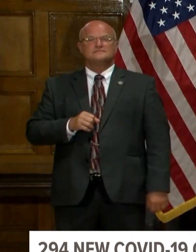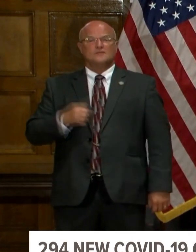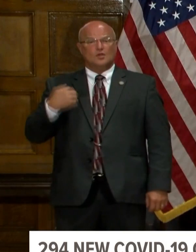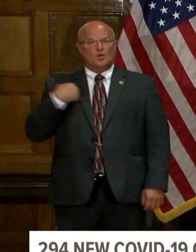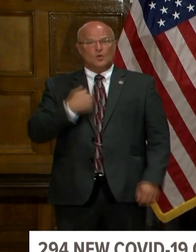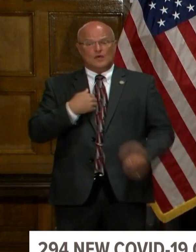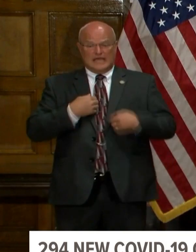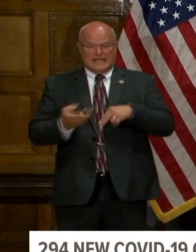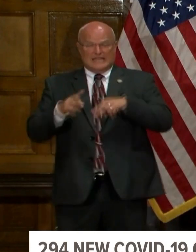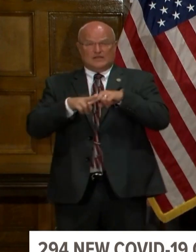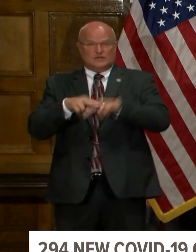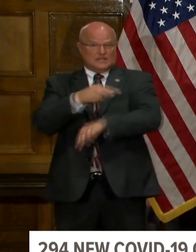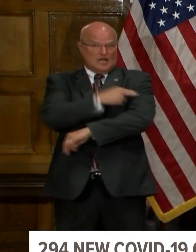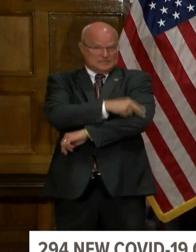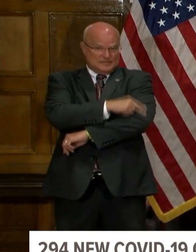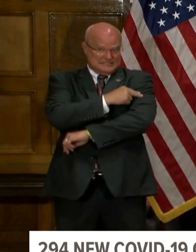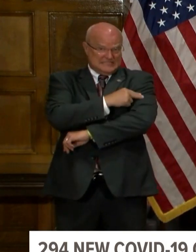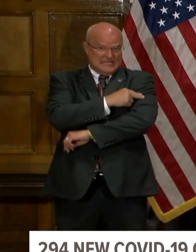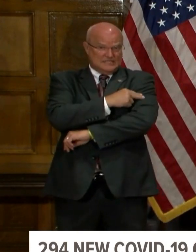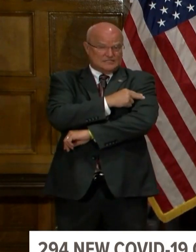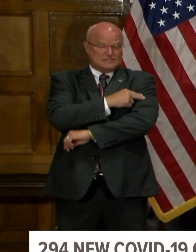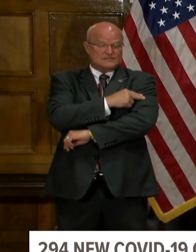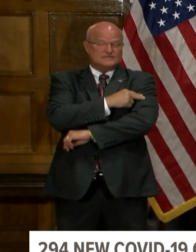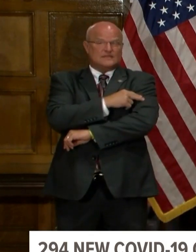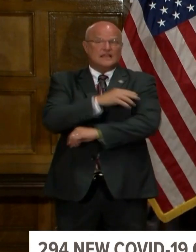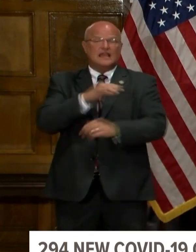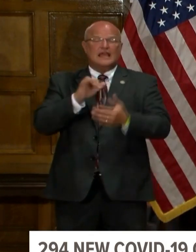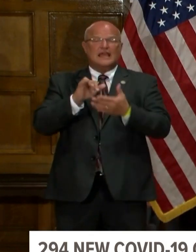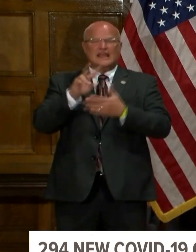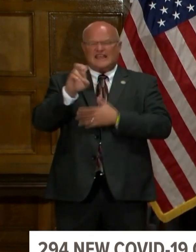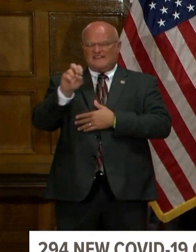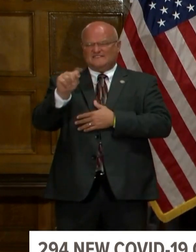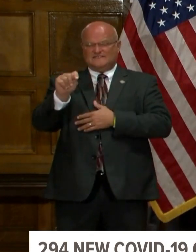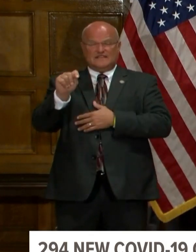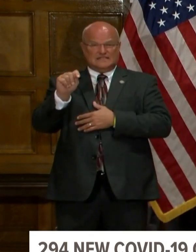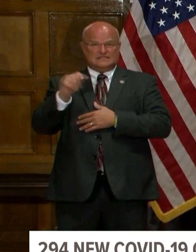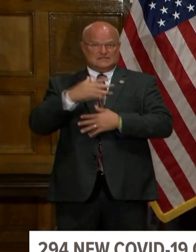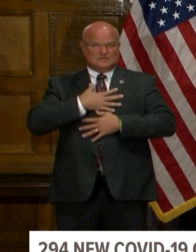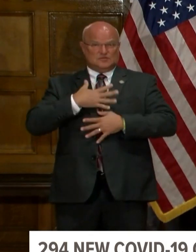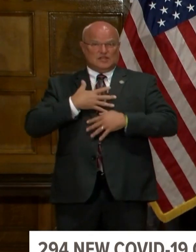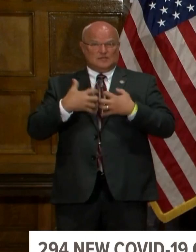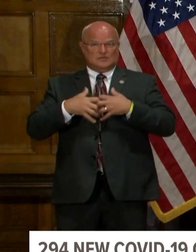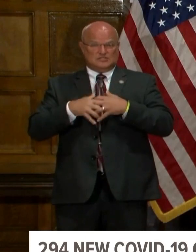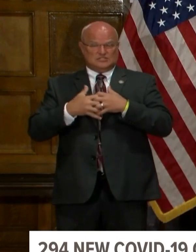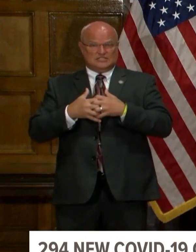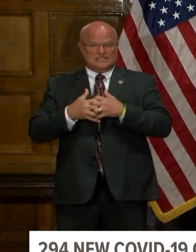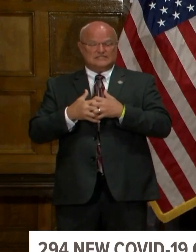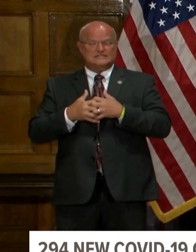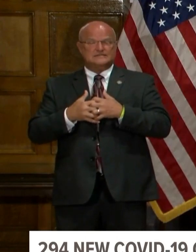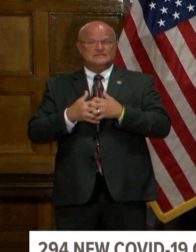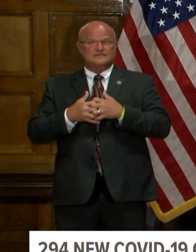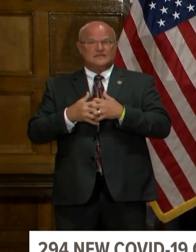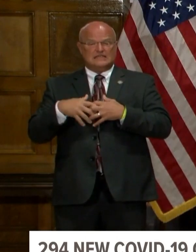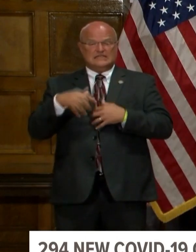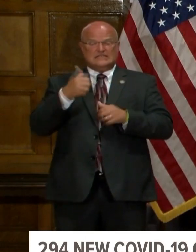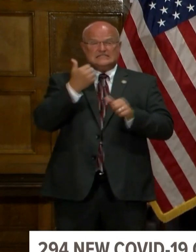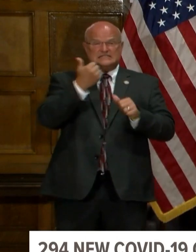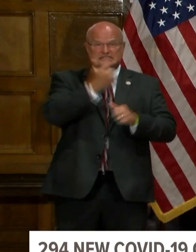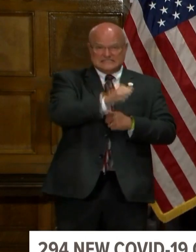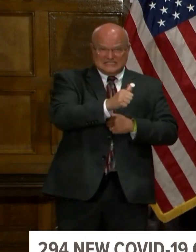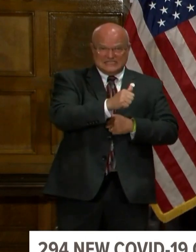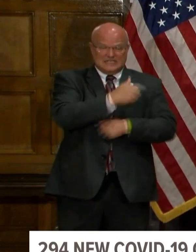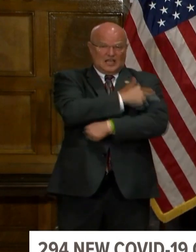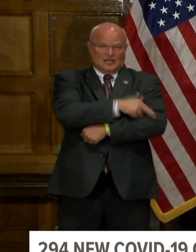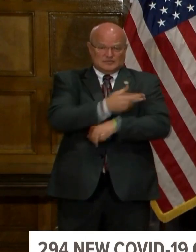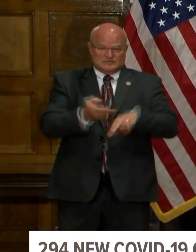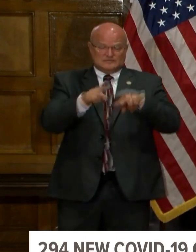we had increases in our hospitalizations and ventilator cases from yesterday to today, 10 each. So